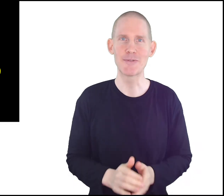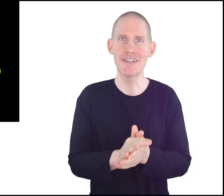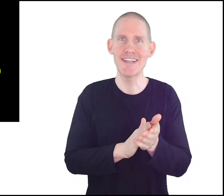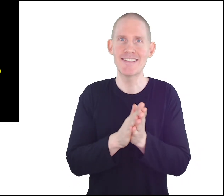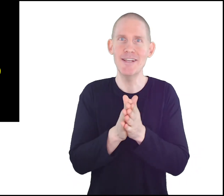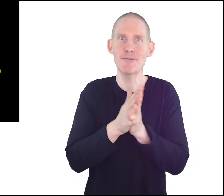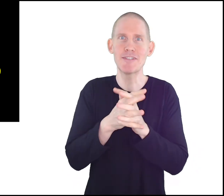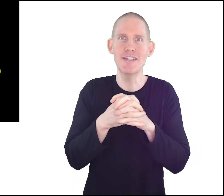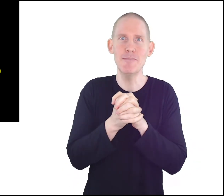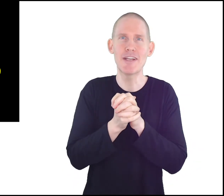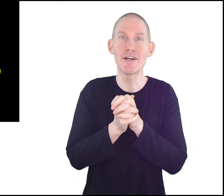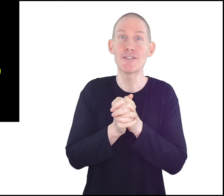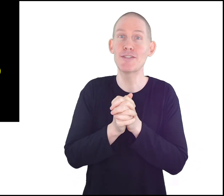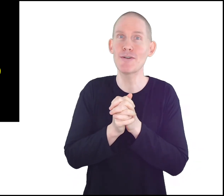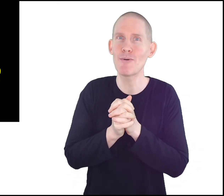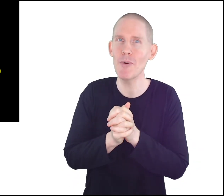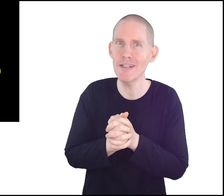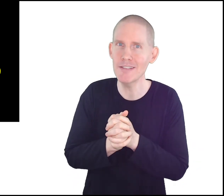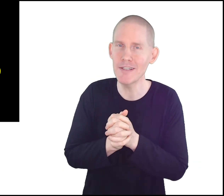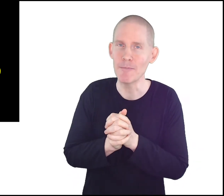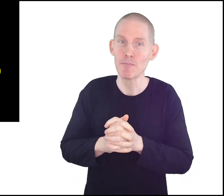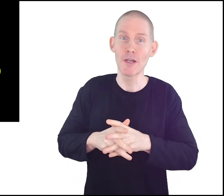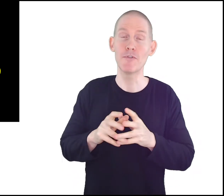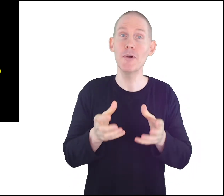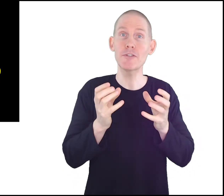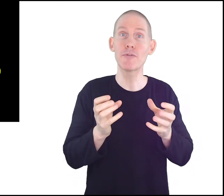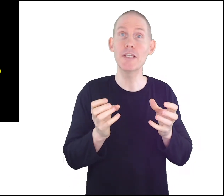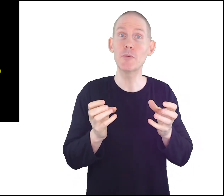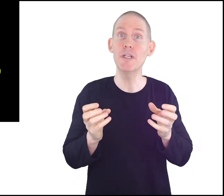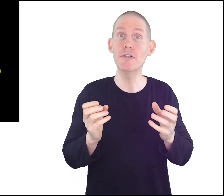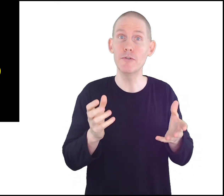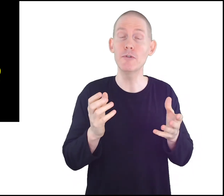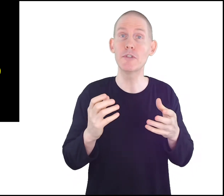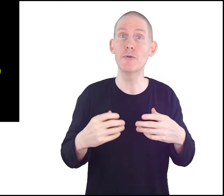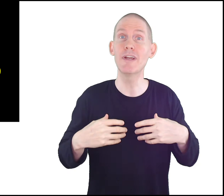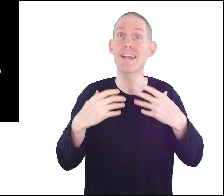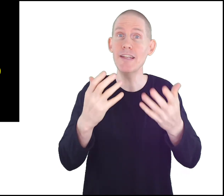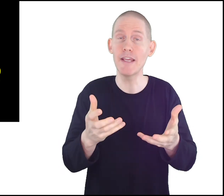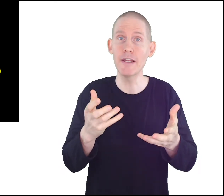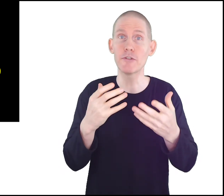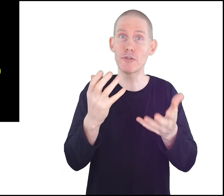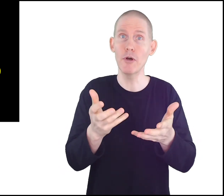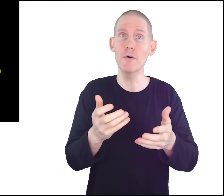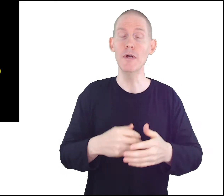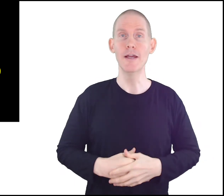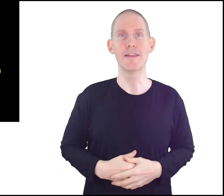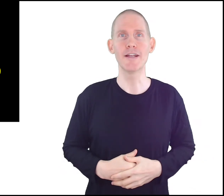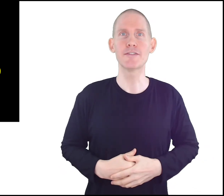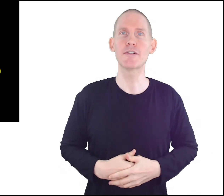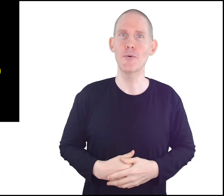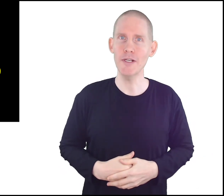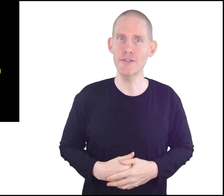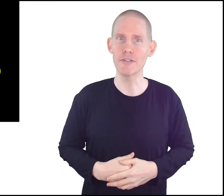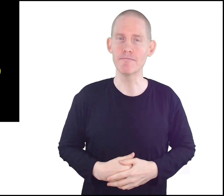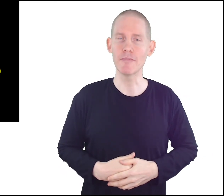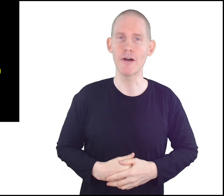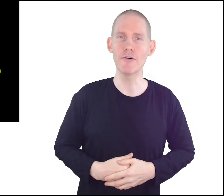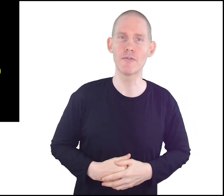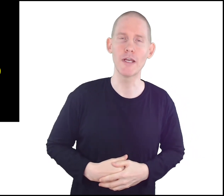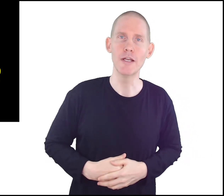gets interesting because it's a question. A few extra things we need to do to indicate, to show that it's a question. All right.